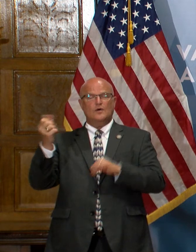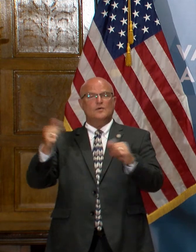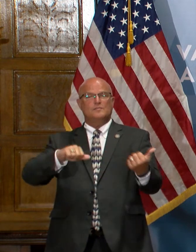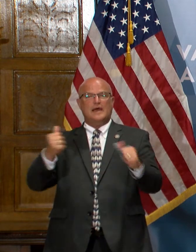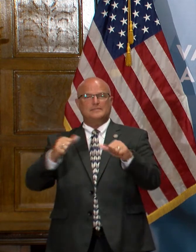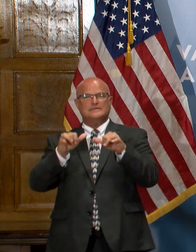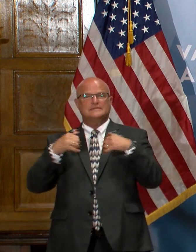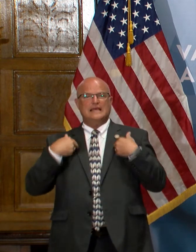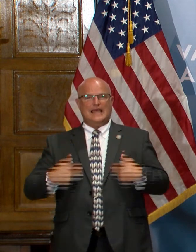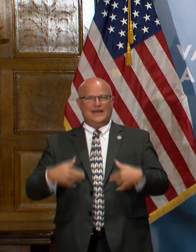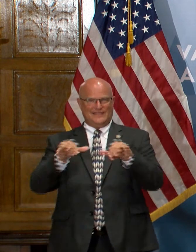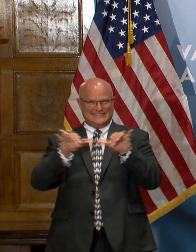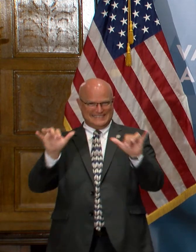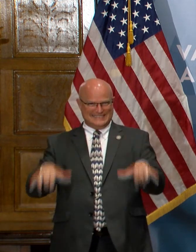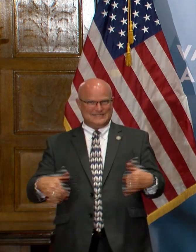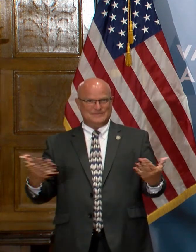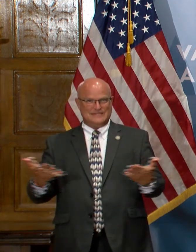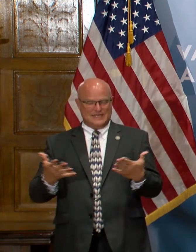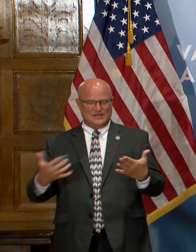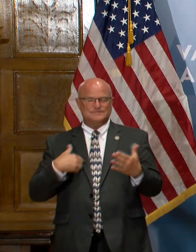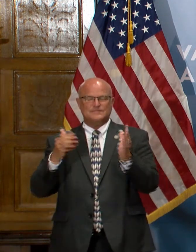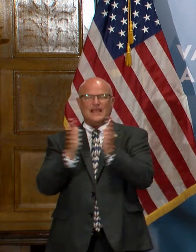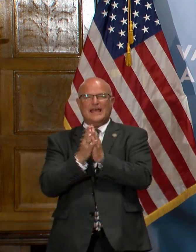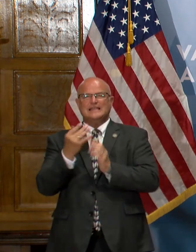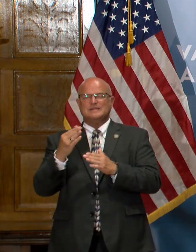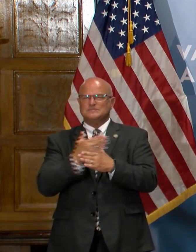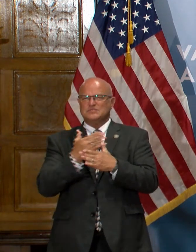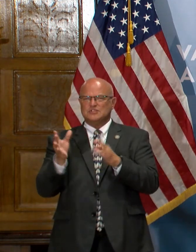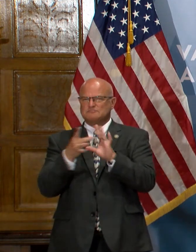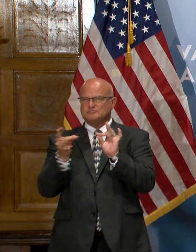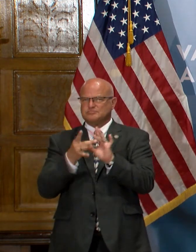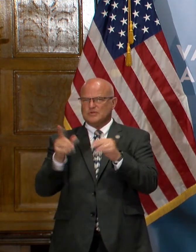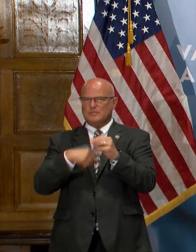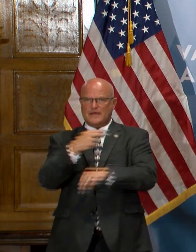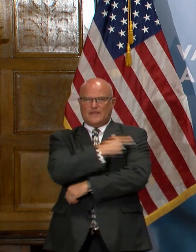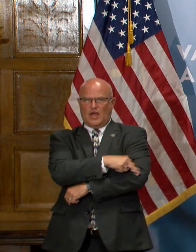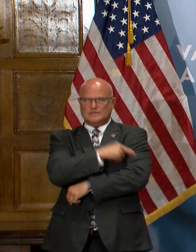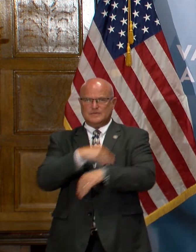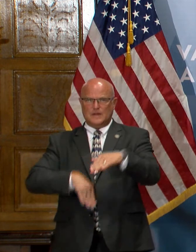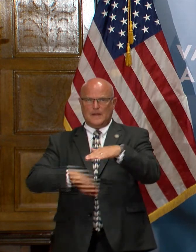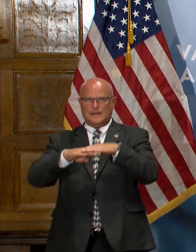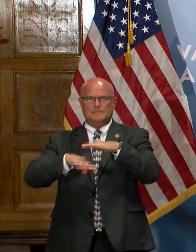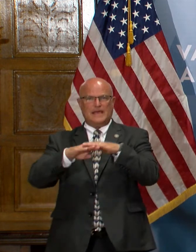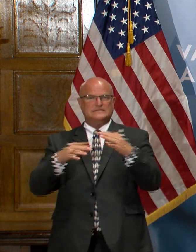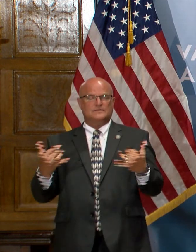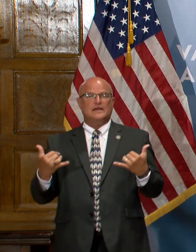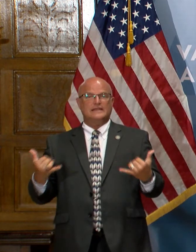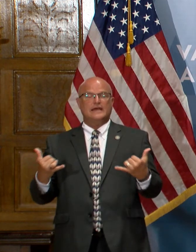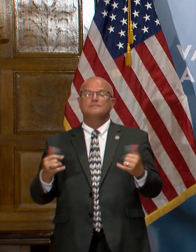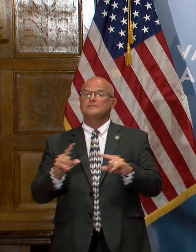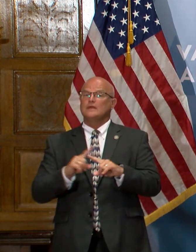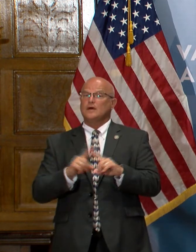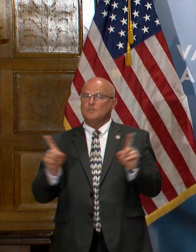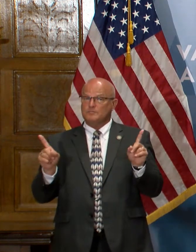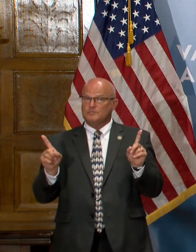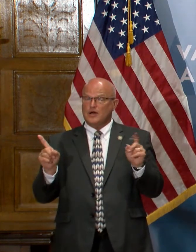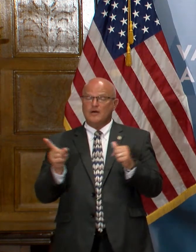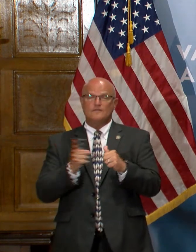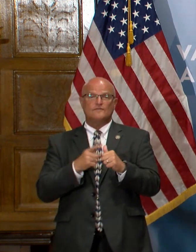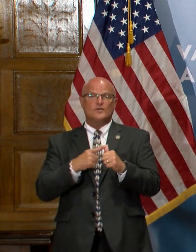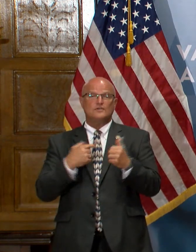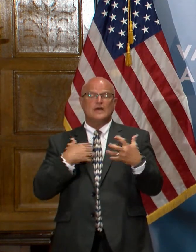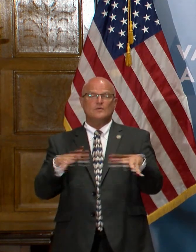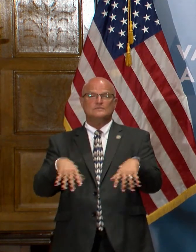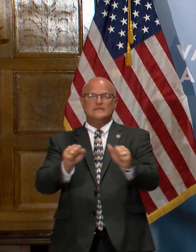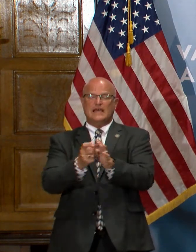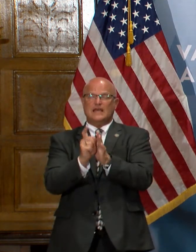Health System here. I've asked him to share a few words about our hospital capacity. But first, I wanted to